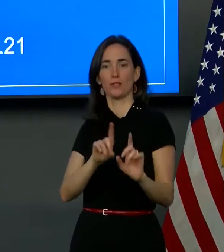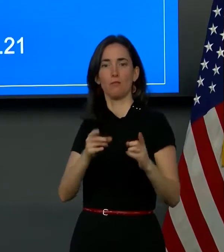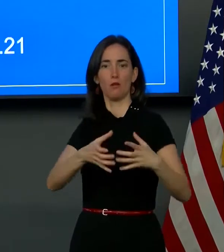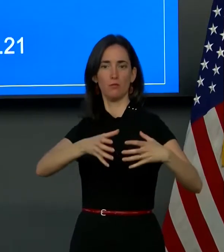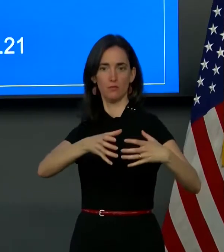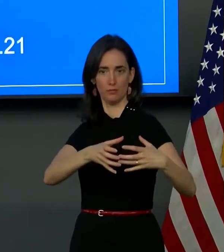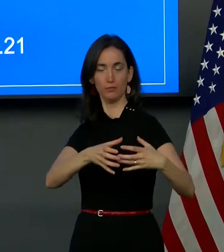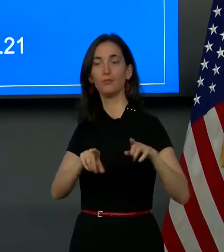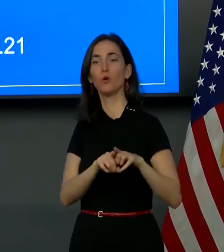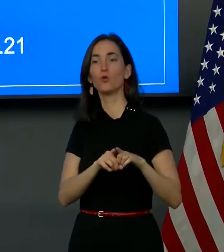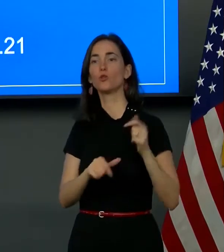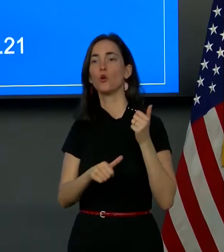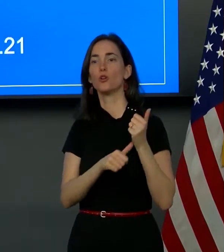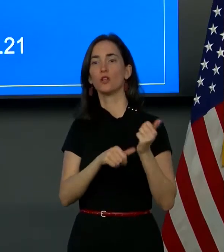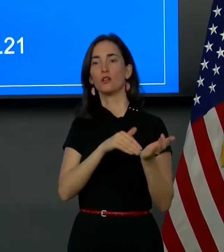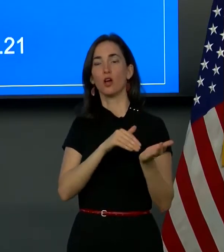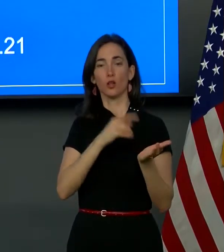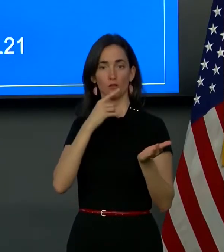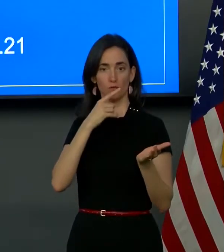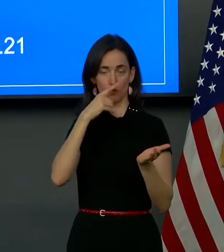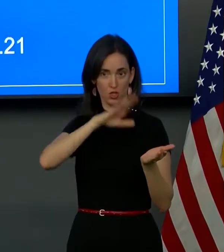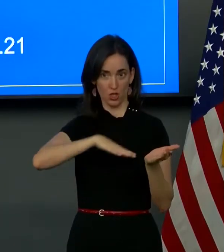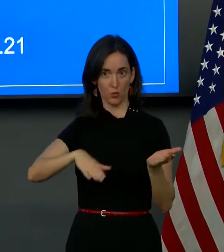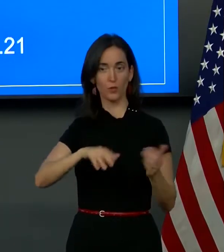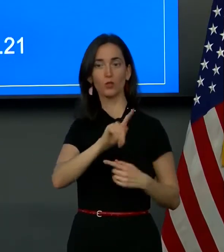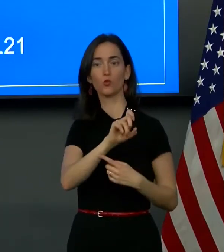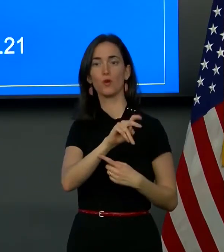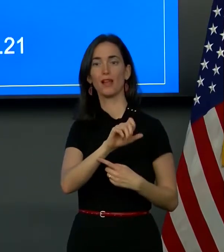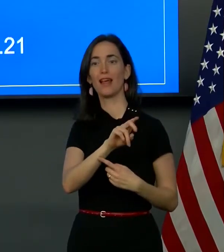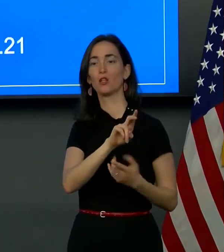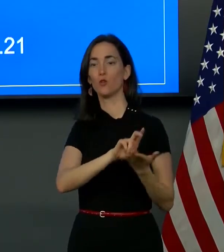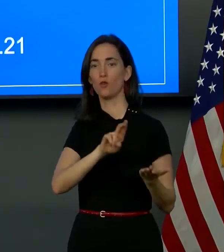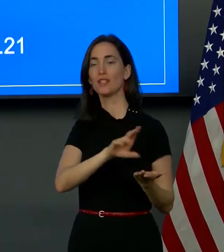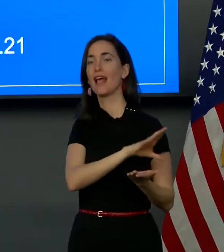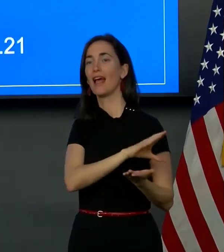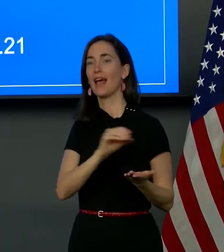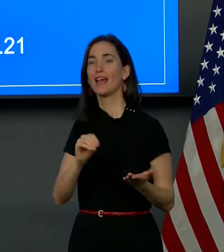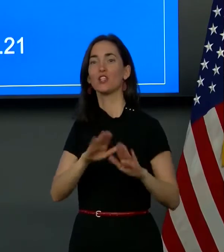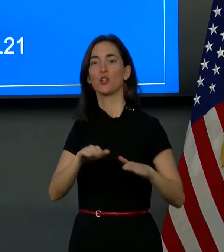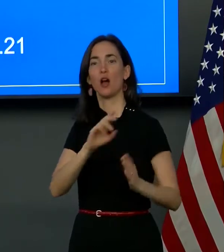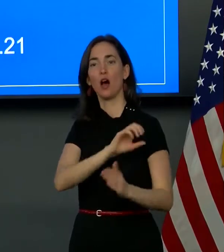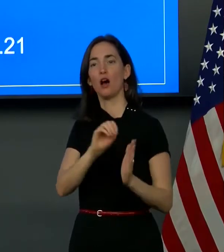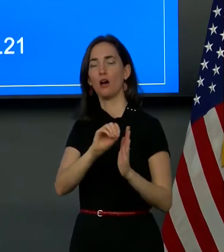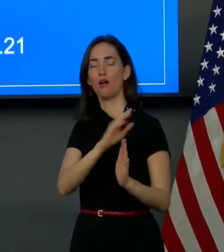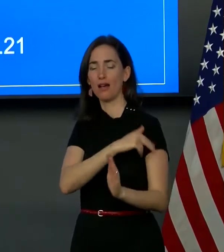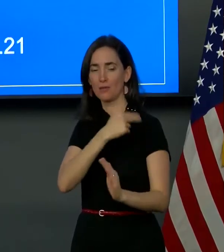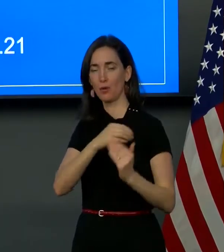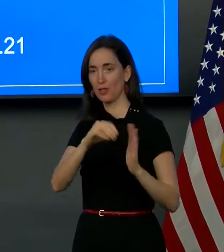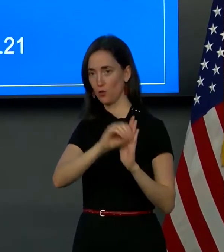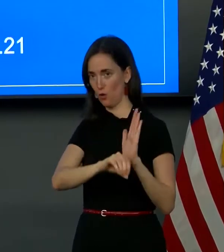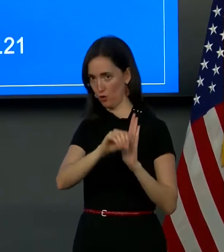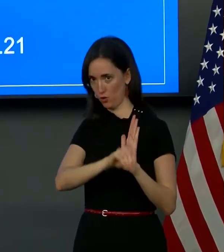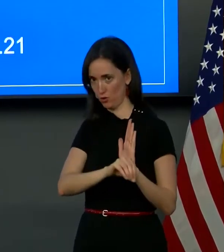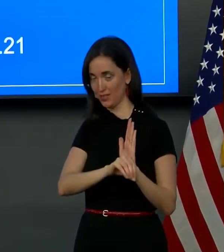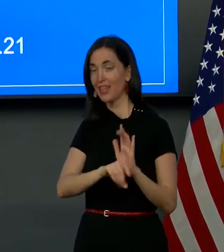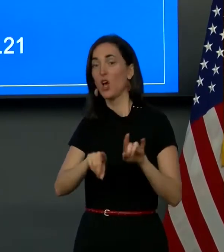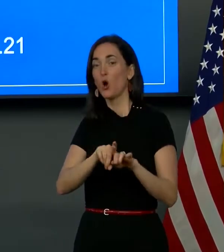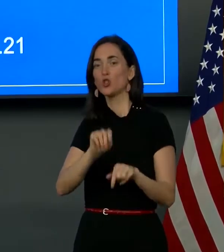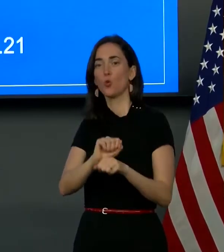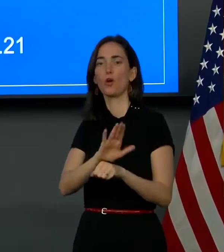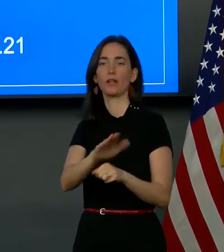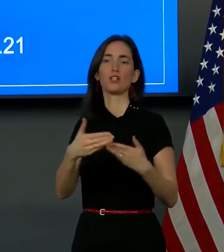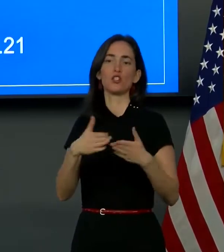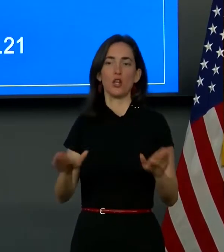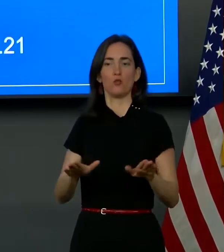Pediatrics at Tulane University and Children's Hospital, New Orleans, where she also works as a general